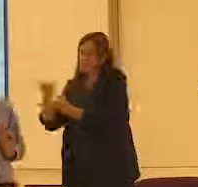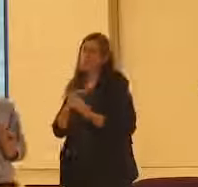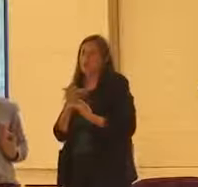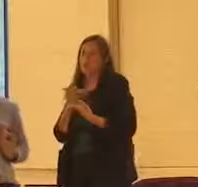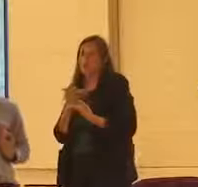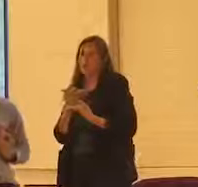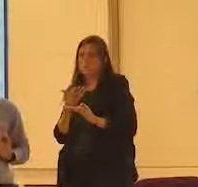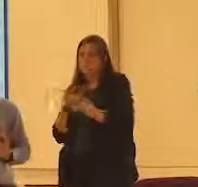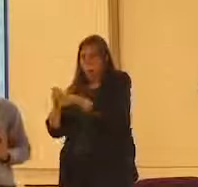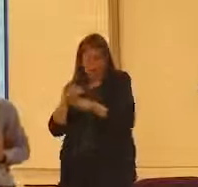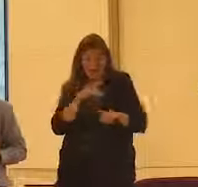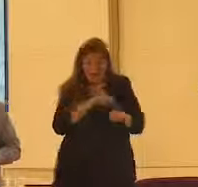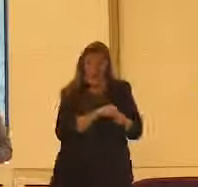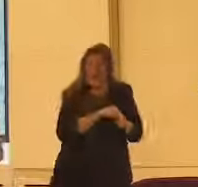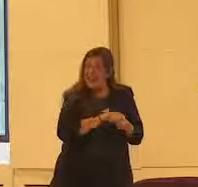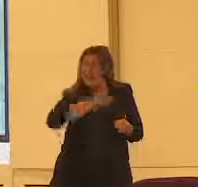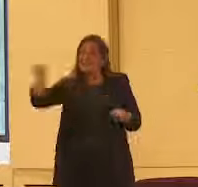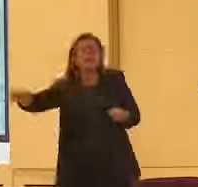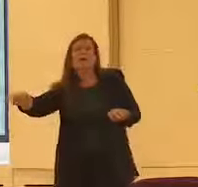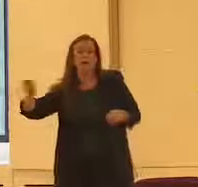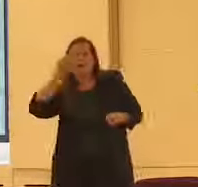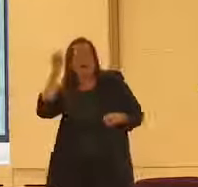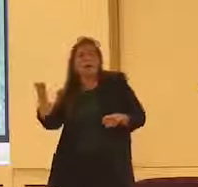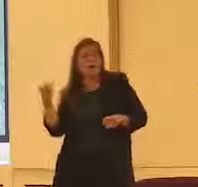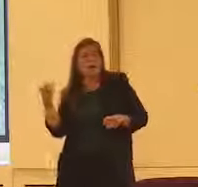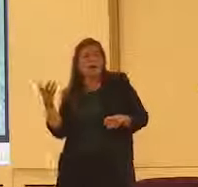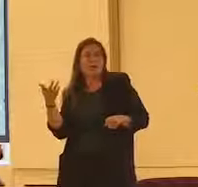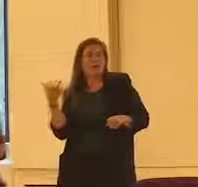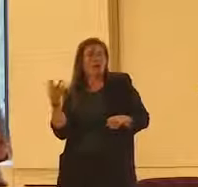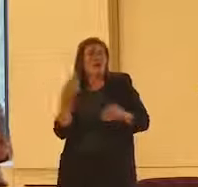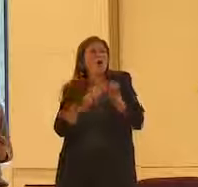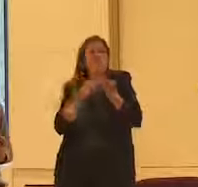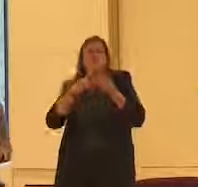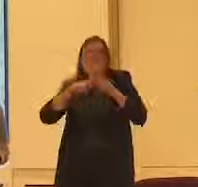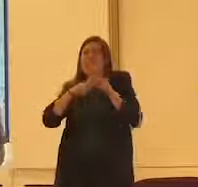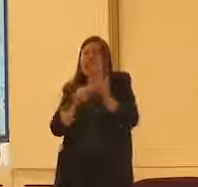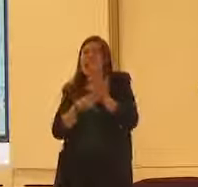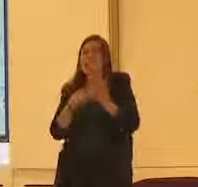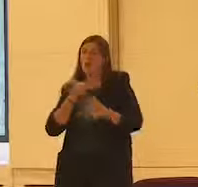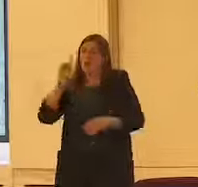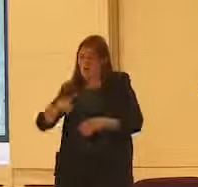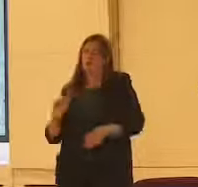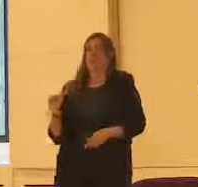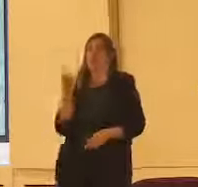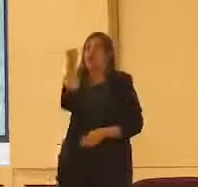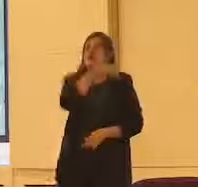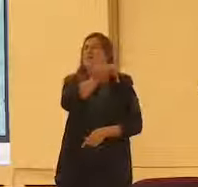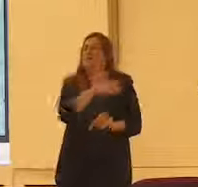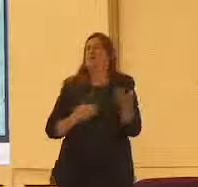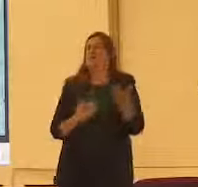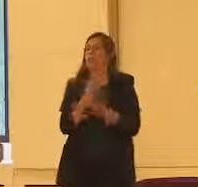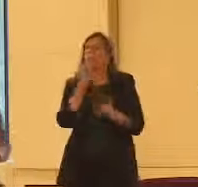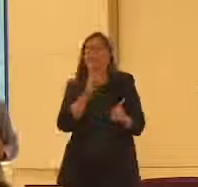people, but we can only get a referral if it comes from a hearing service, who we know can't do